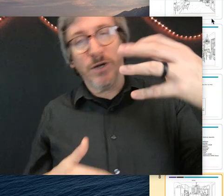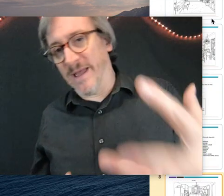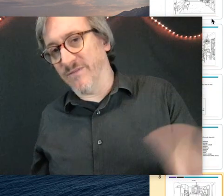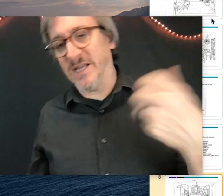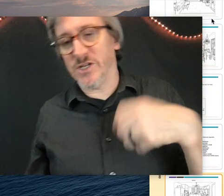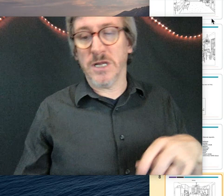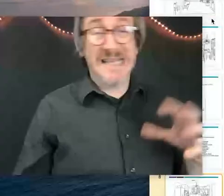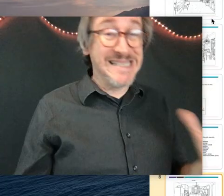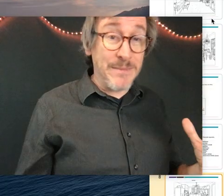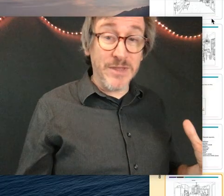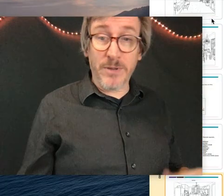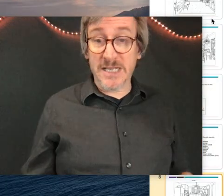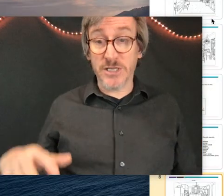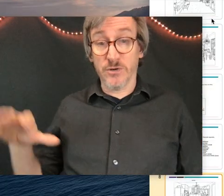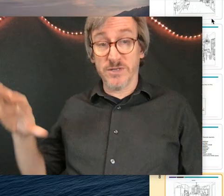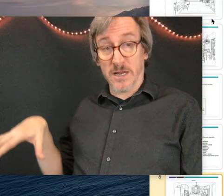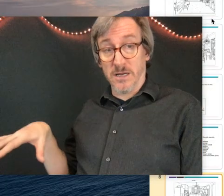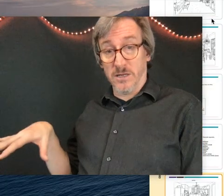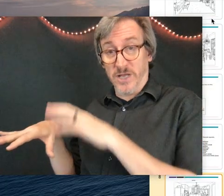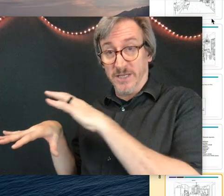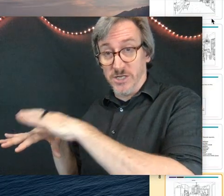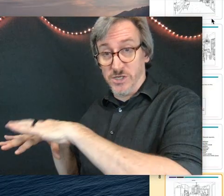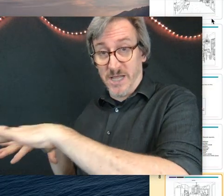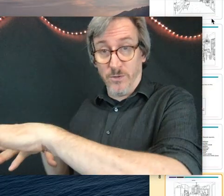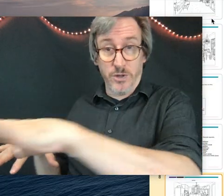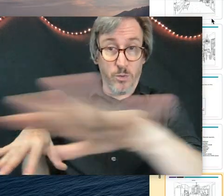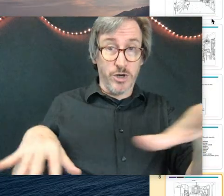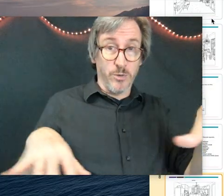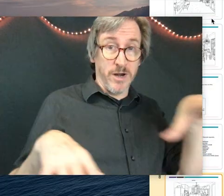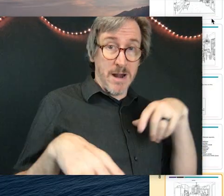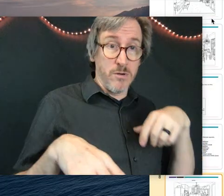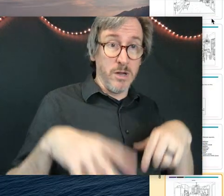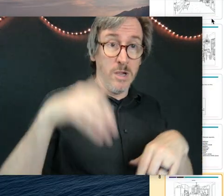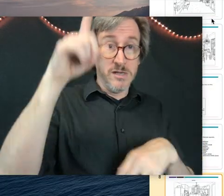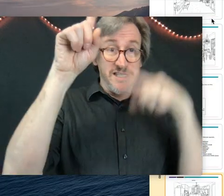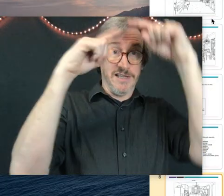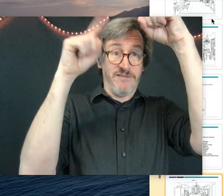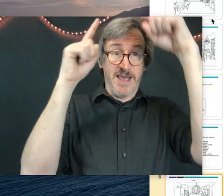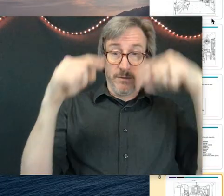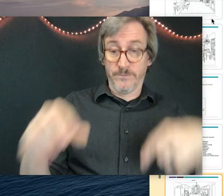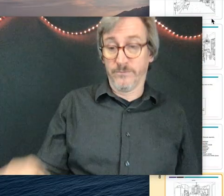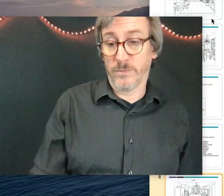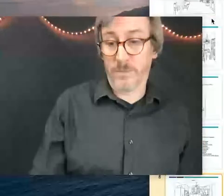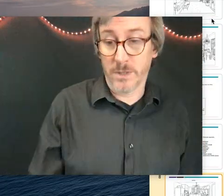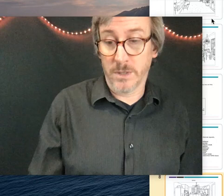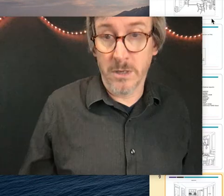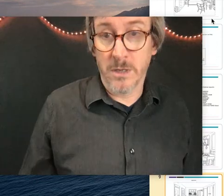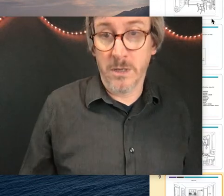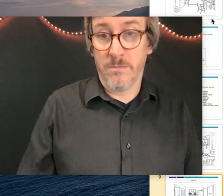So here we have kitchen. Same thing applies. You know, you got the kitchen table. You can work your way around. Ceiling fan.